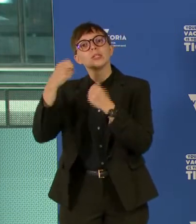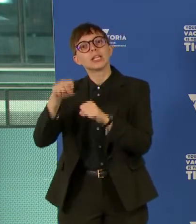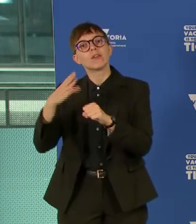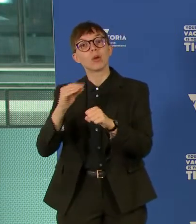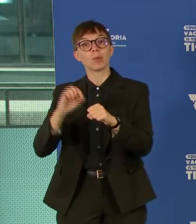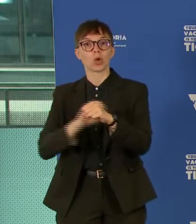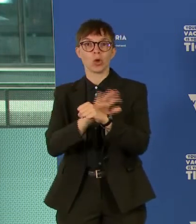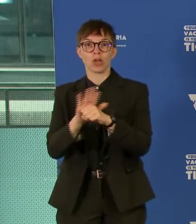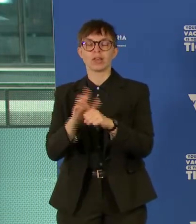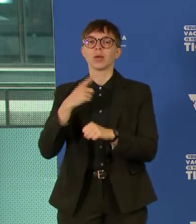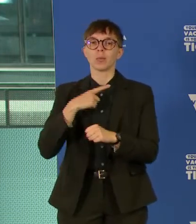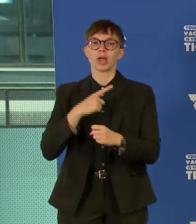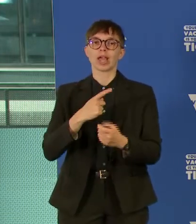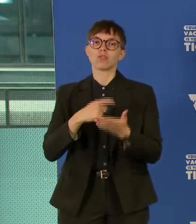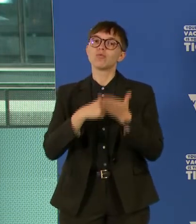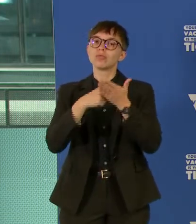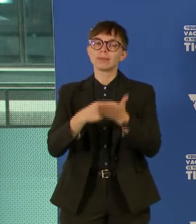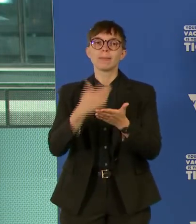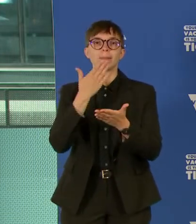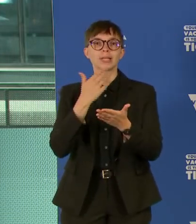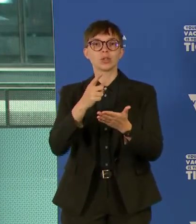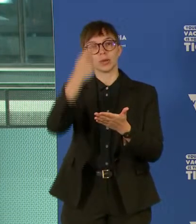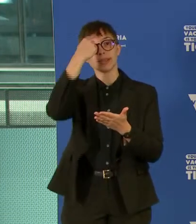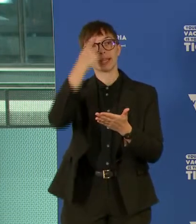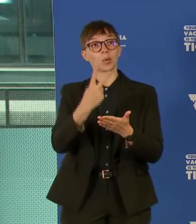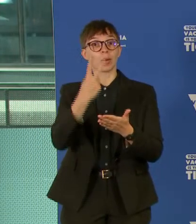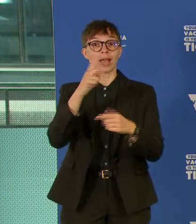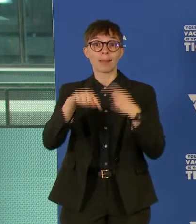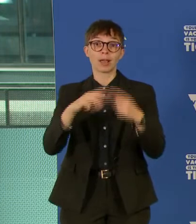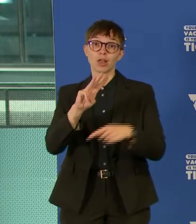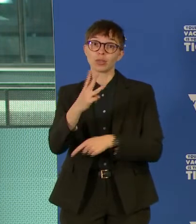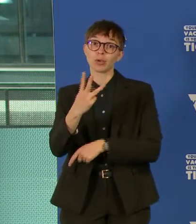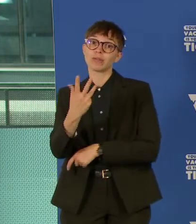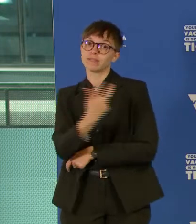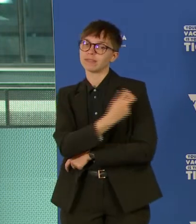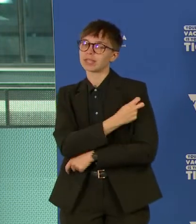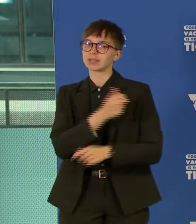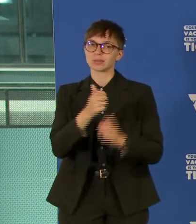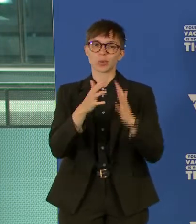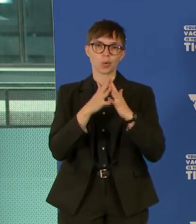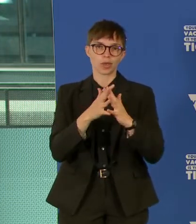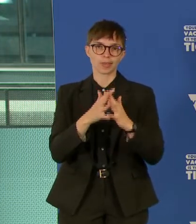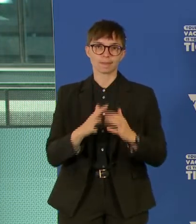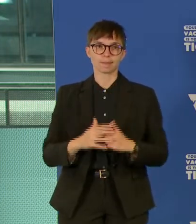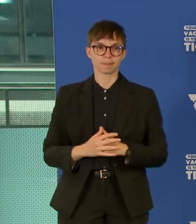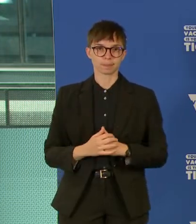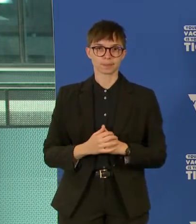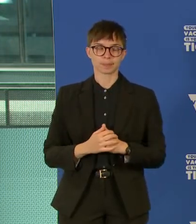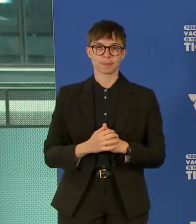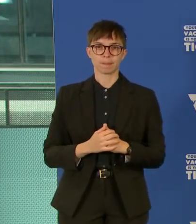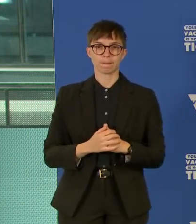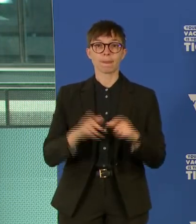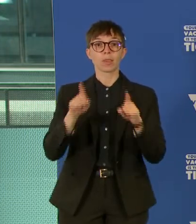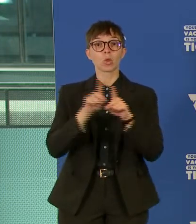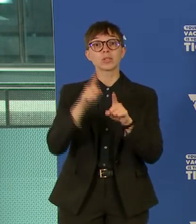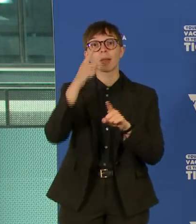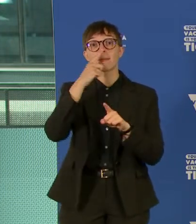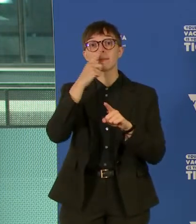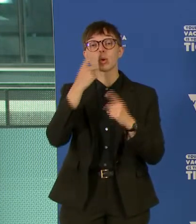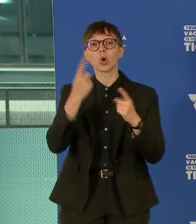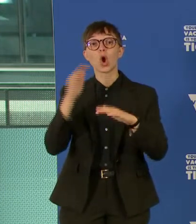COVID-19. Thirdly, there are still a lot of people with significant vulnerability to severe illness with COVID, those over 50, those